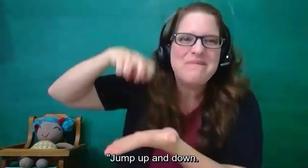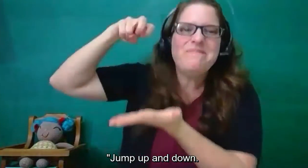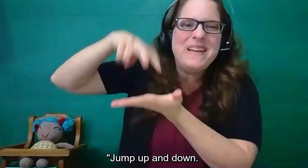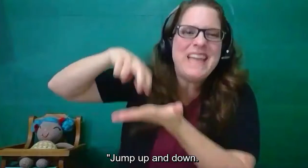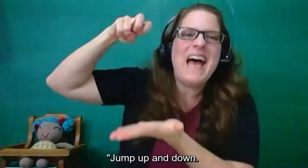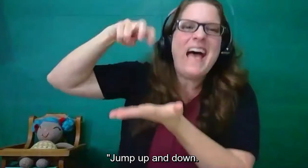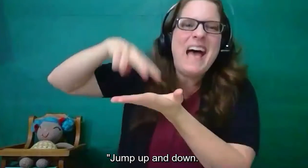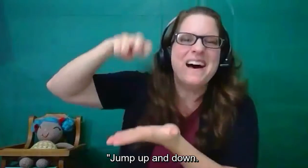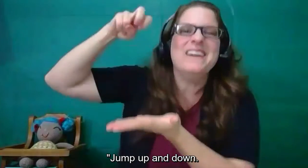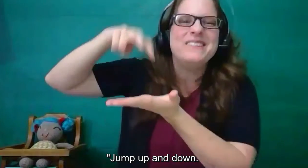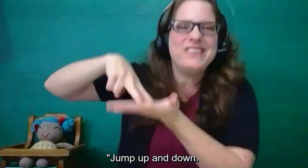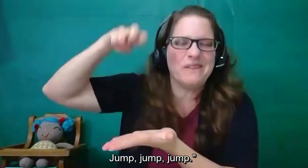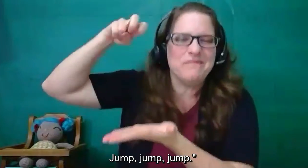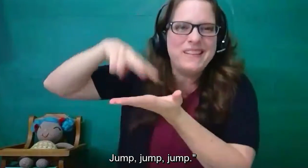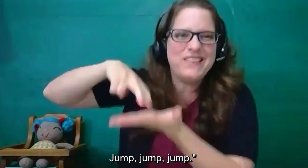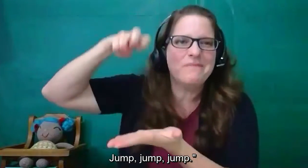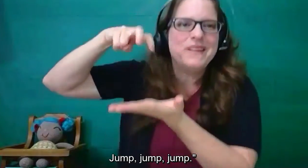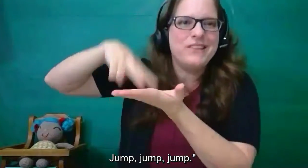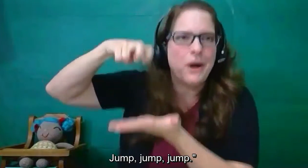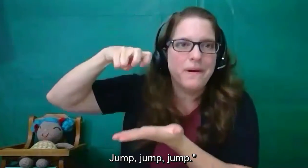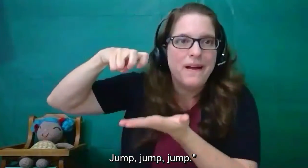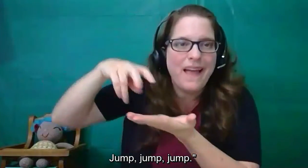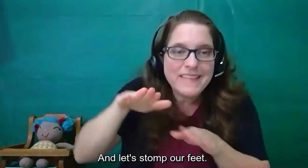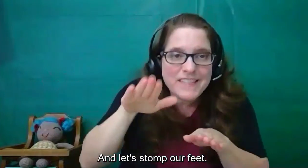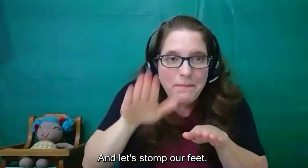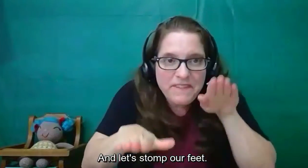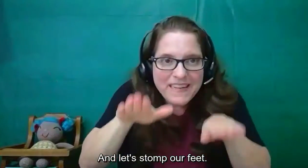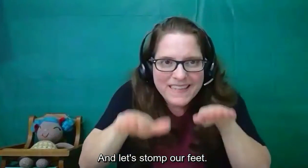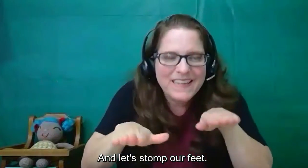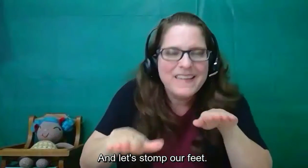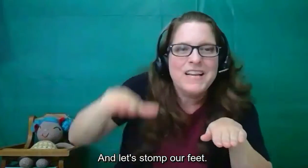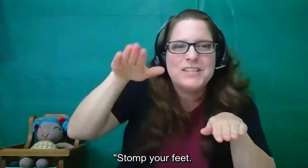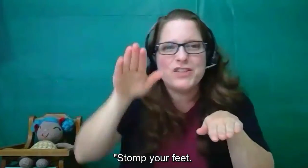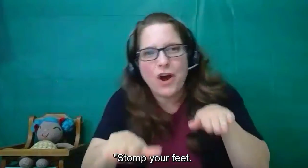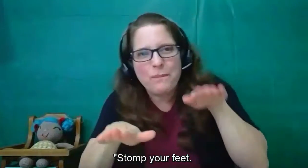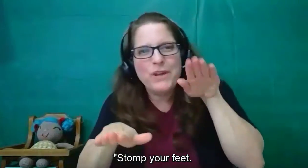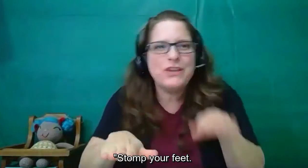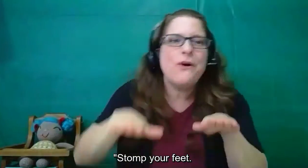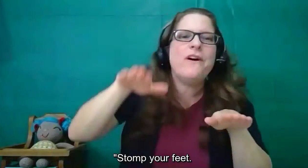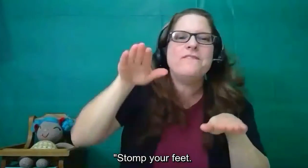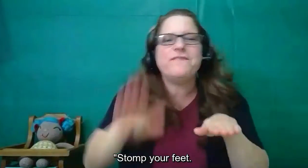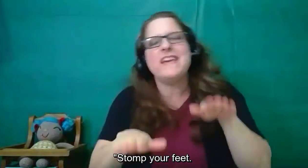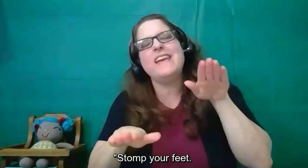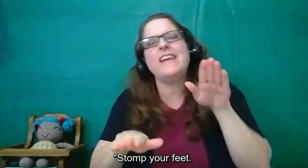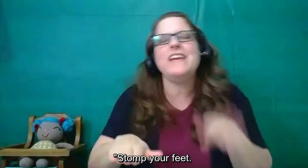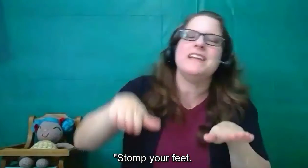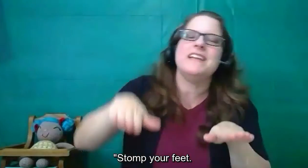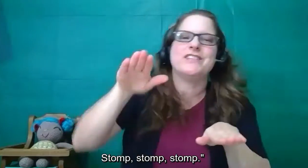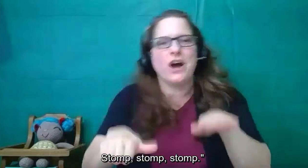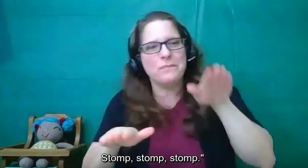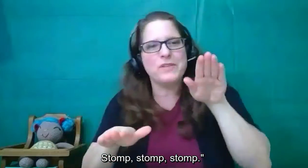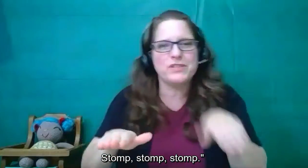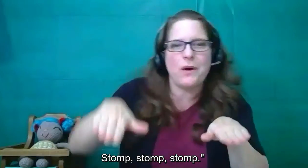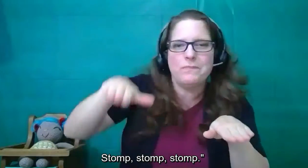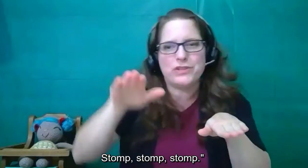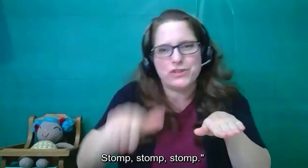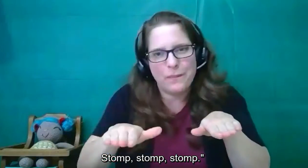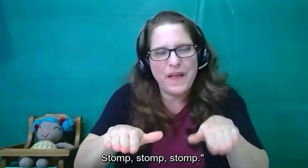and down. Jump, jump, jump. And let's stomp our feet. Stomp your feet. Stomp, stomp, stomp. And then we'll